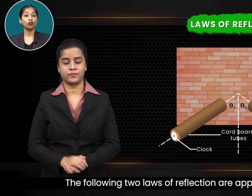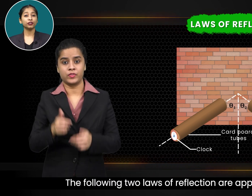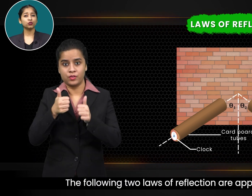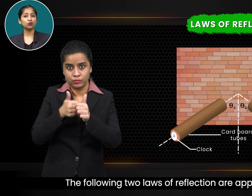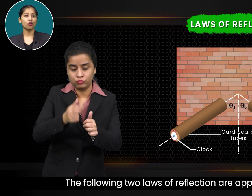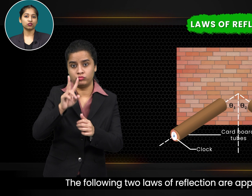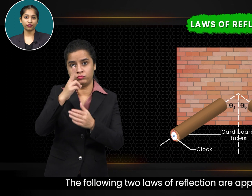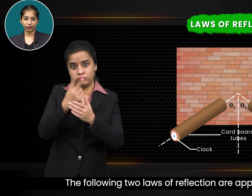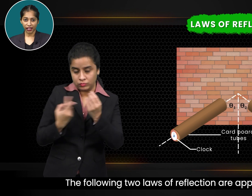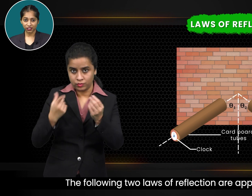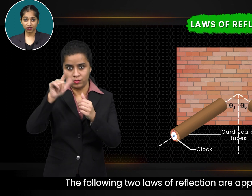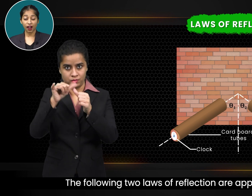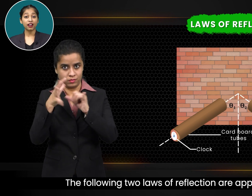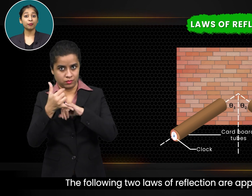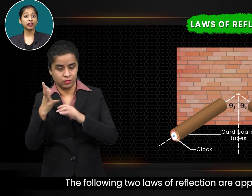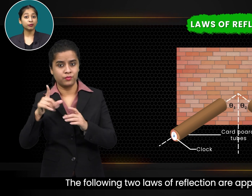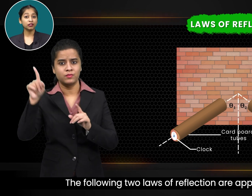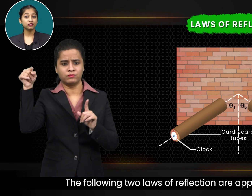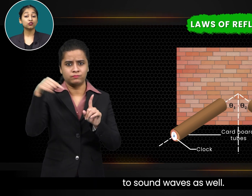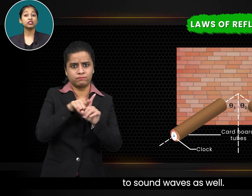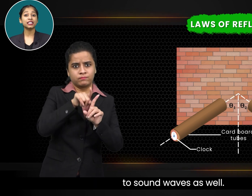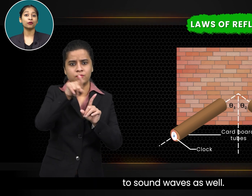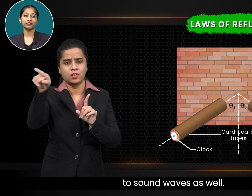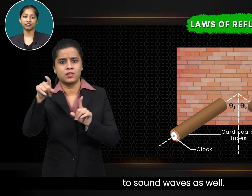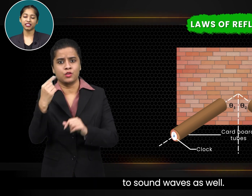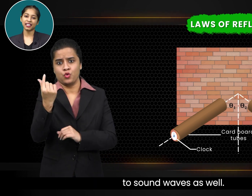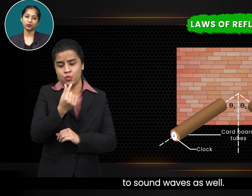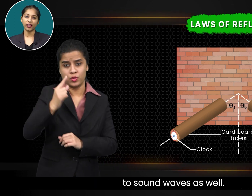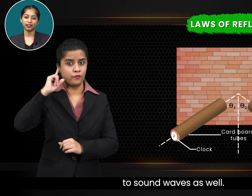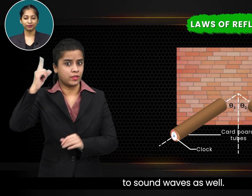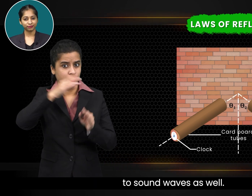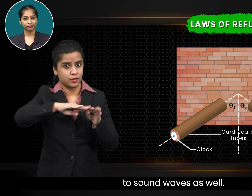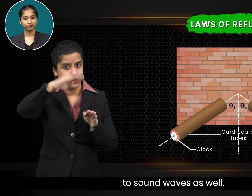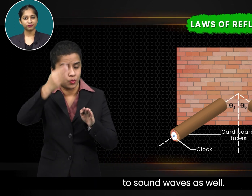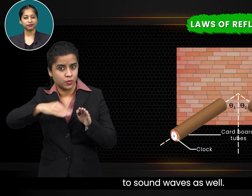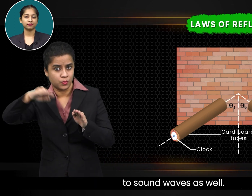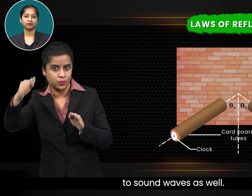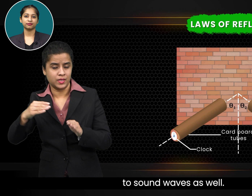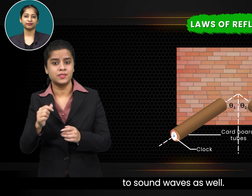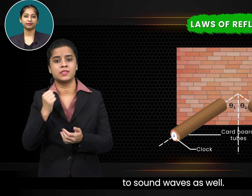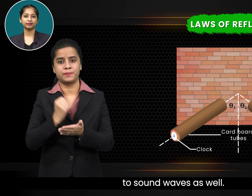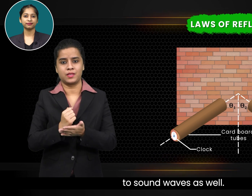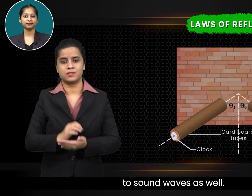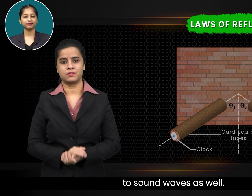The following two laws of reflection are applicable to sound waves as well.